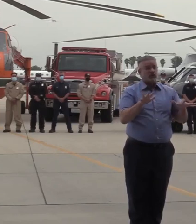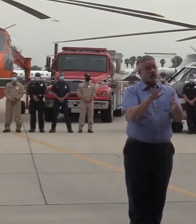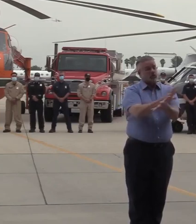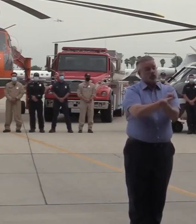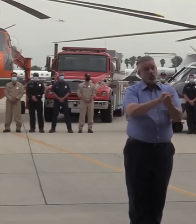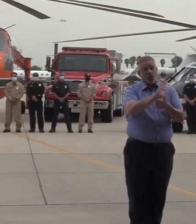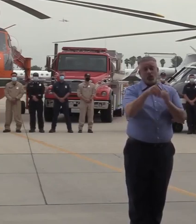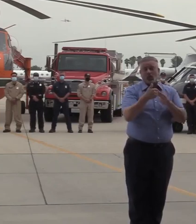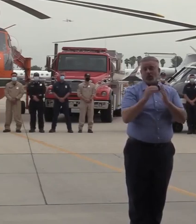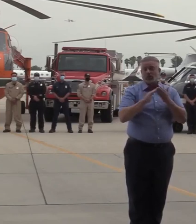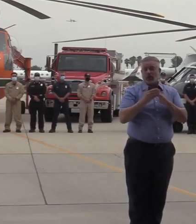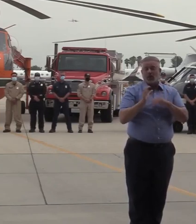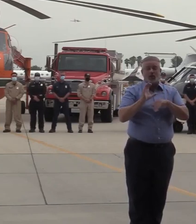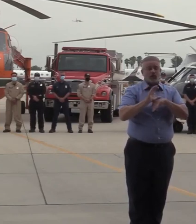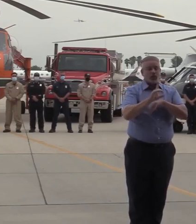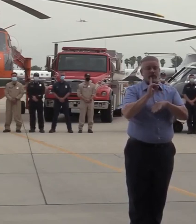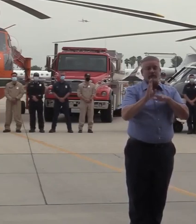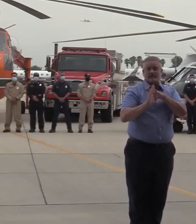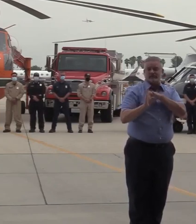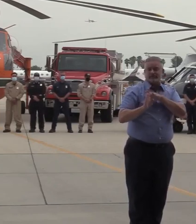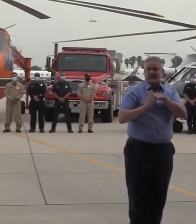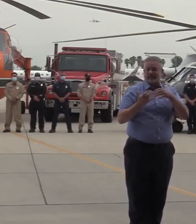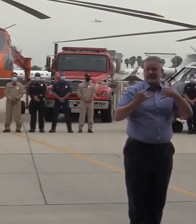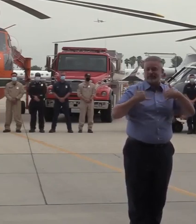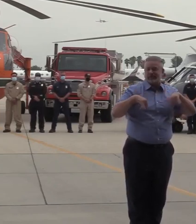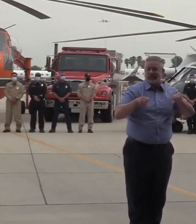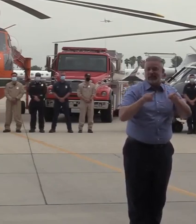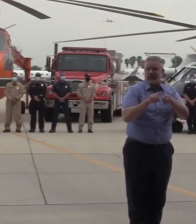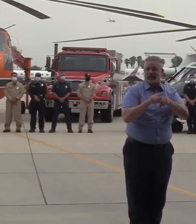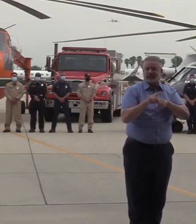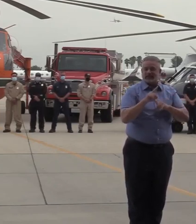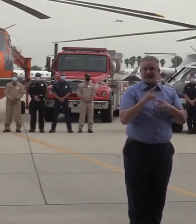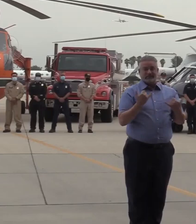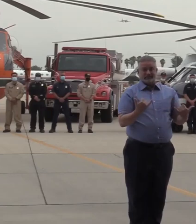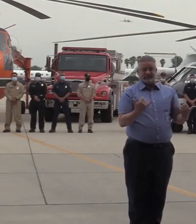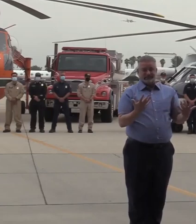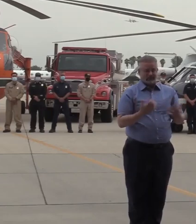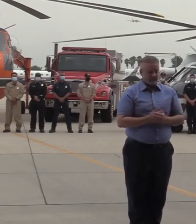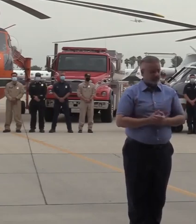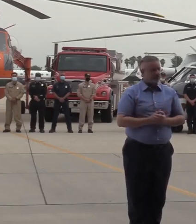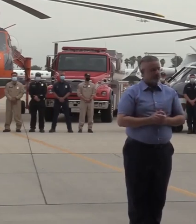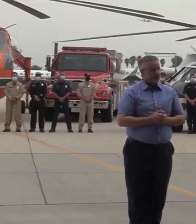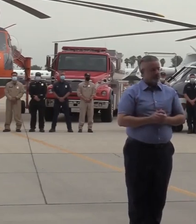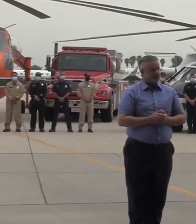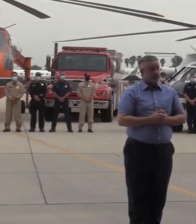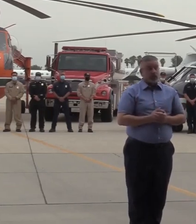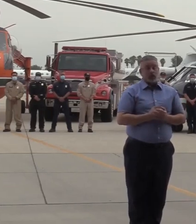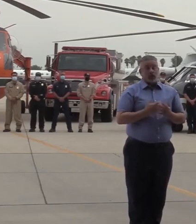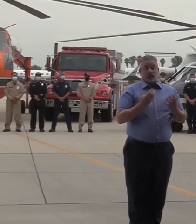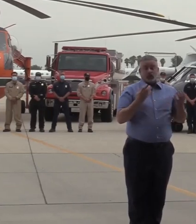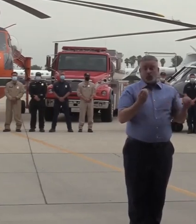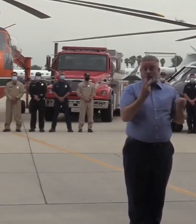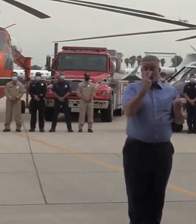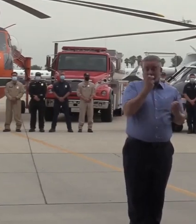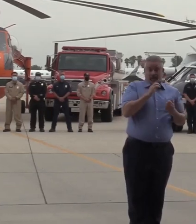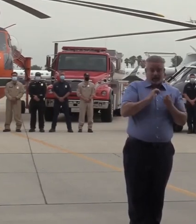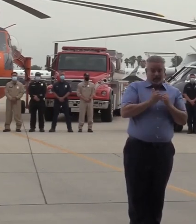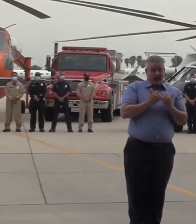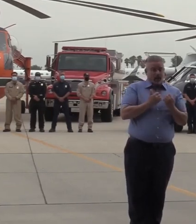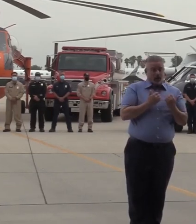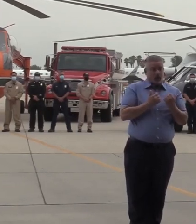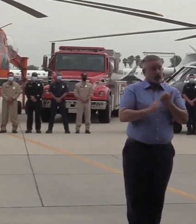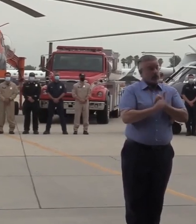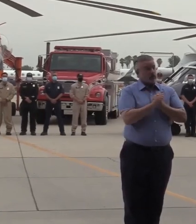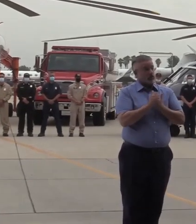towns, forcing mass evacuations still as we speak. There's no question how destructive and dangerous